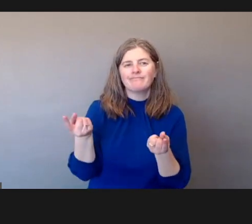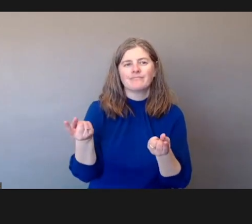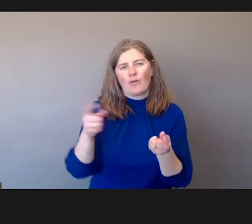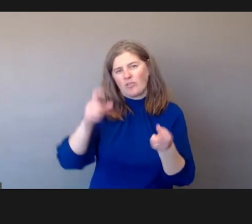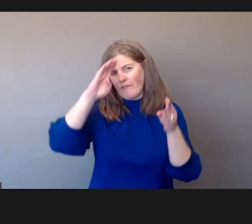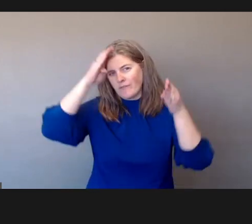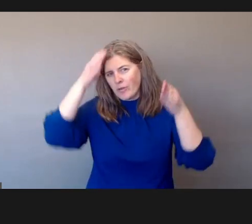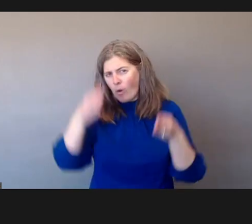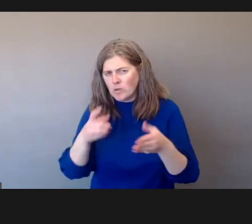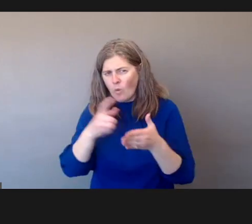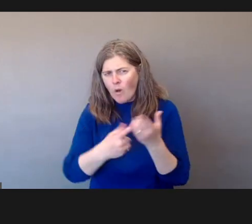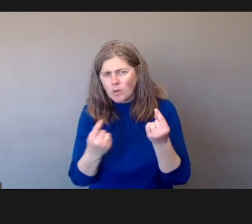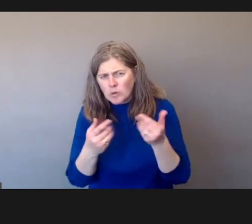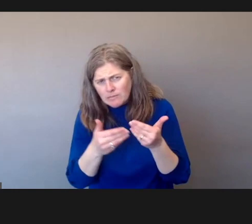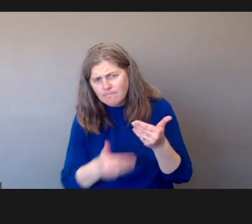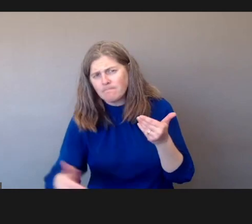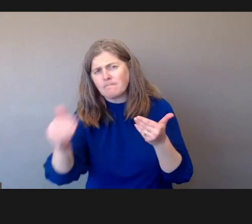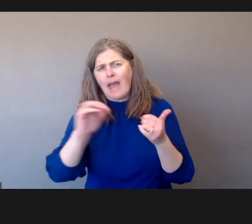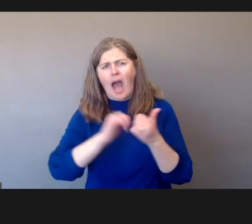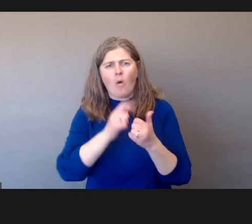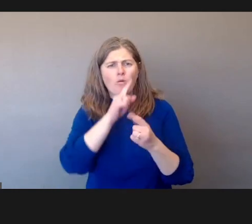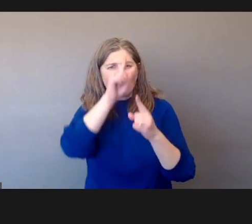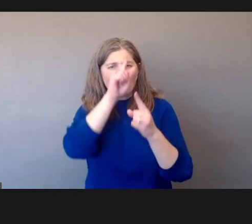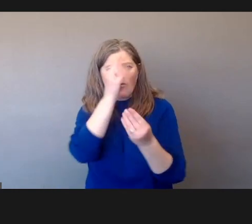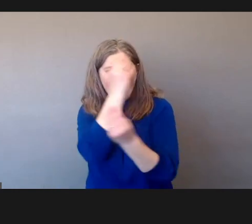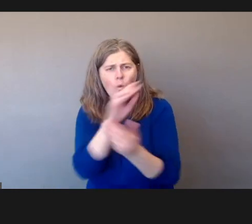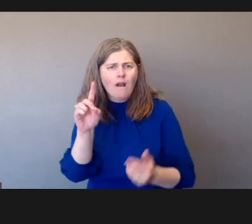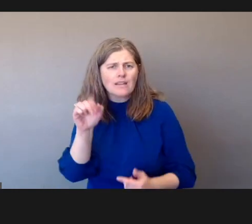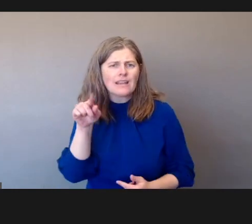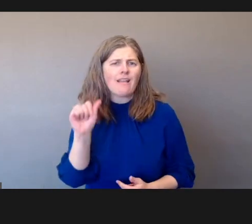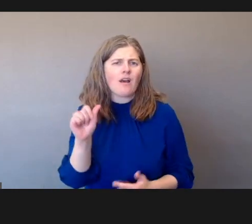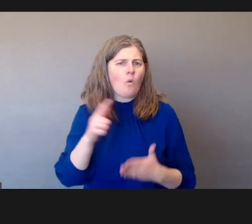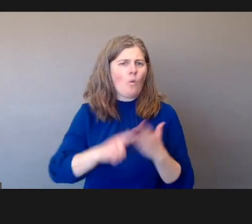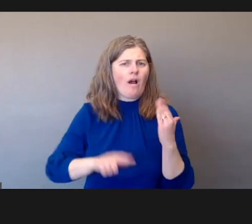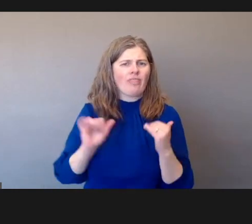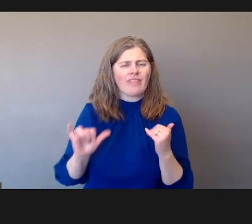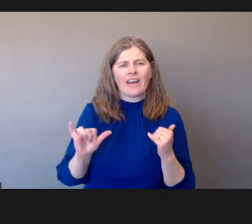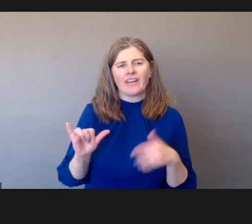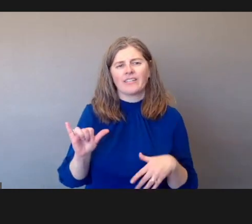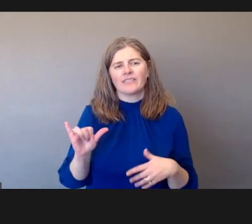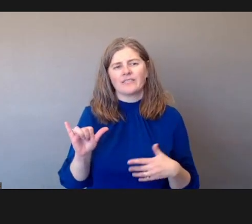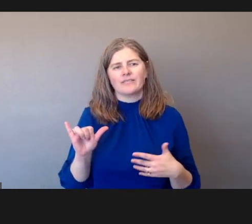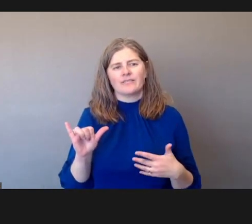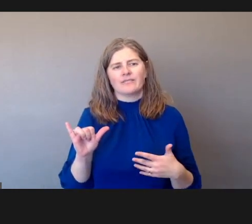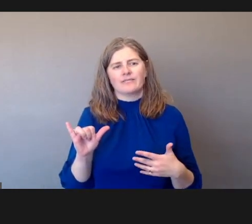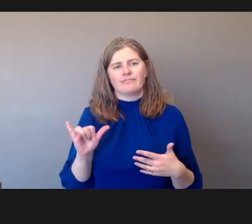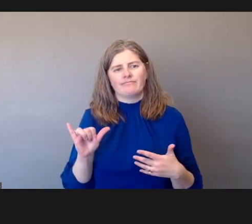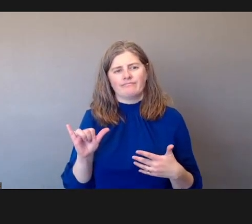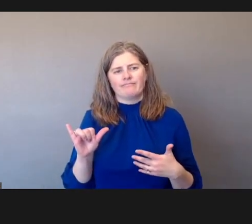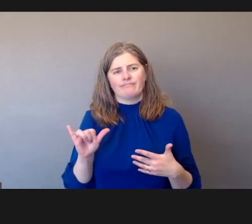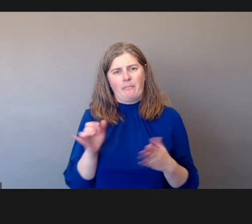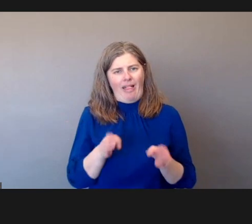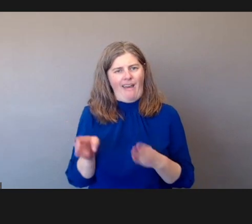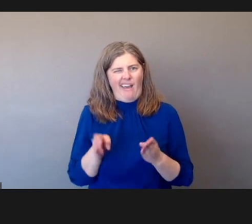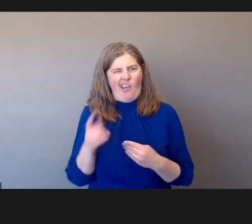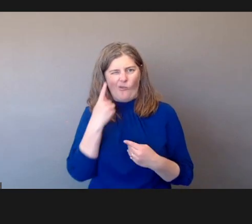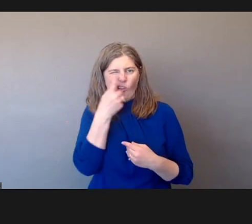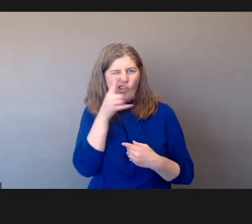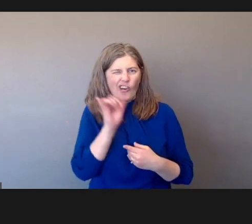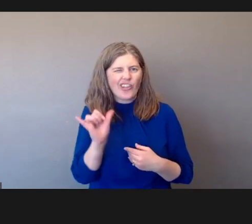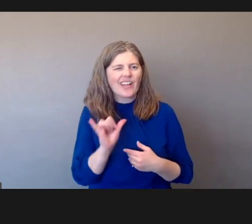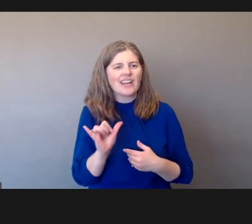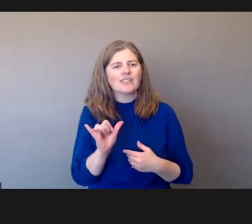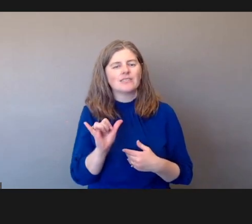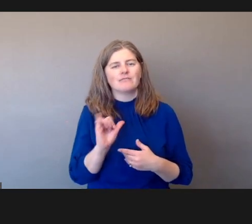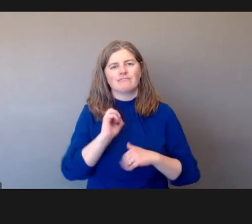on where we're going, how we're going to report data, and what that components of that plan are to be